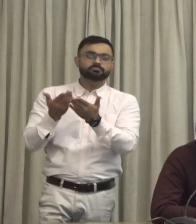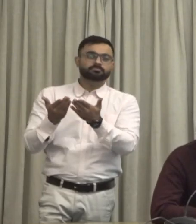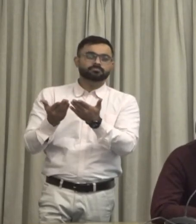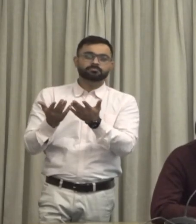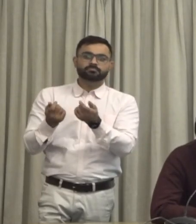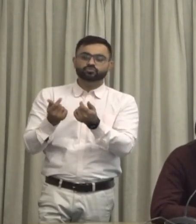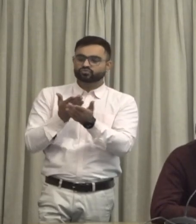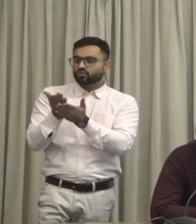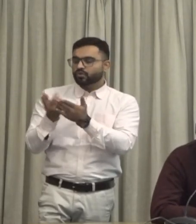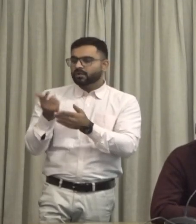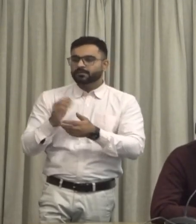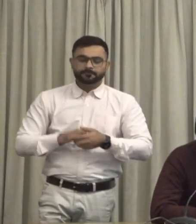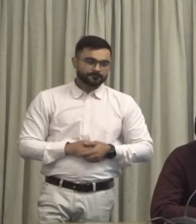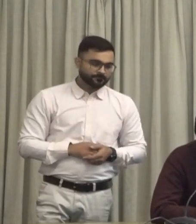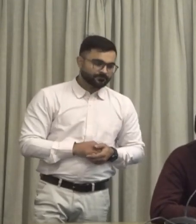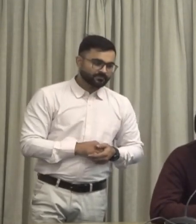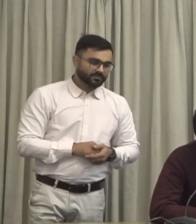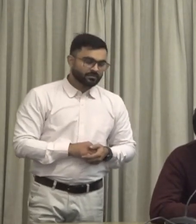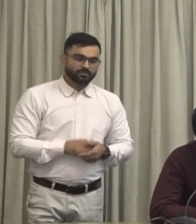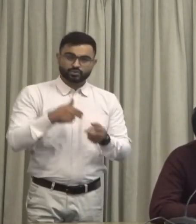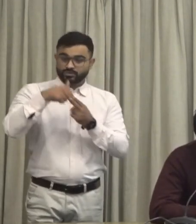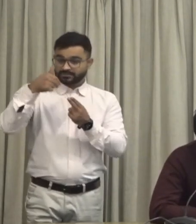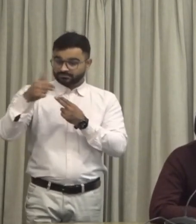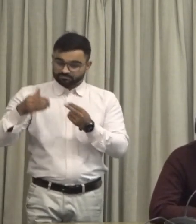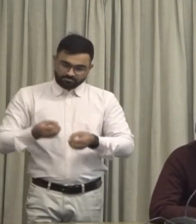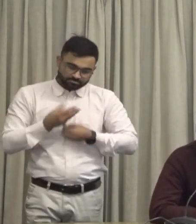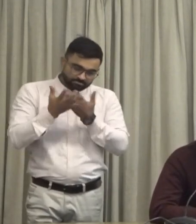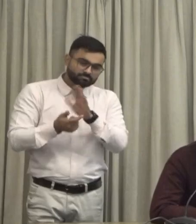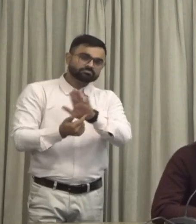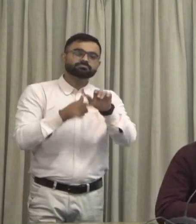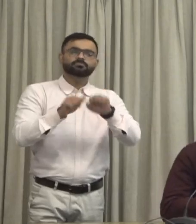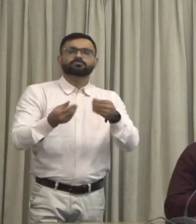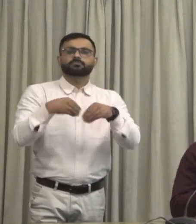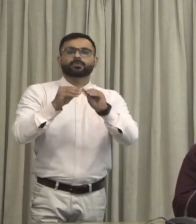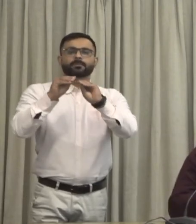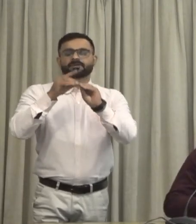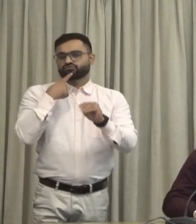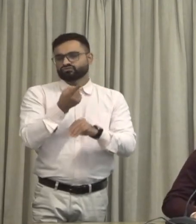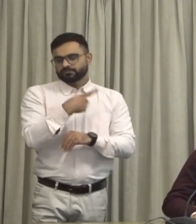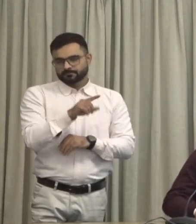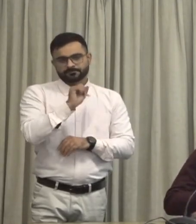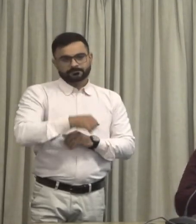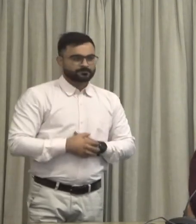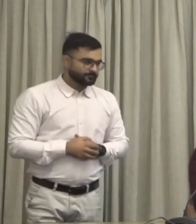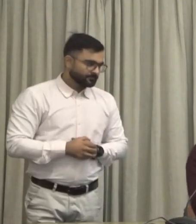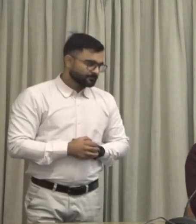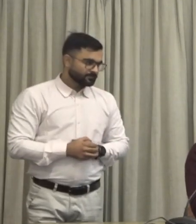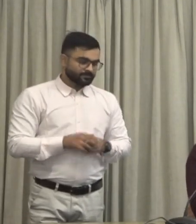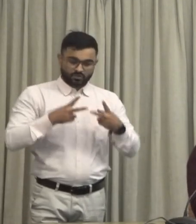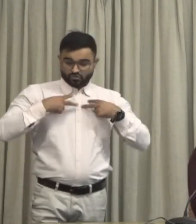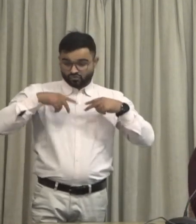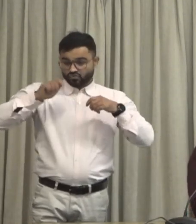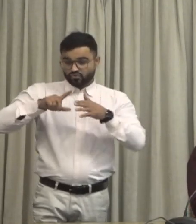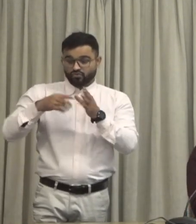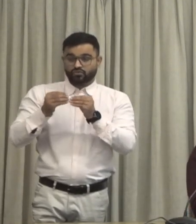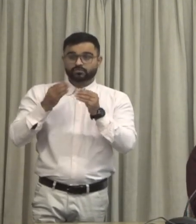news, right? What happens to them? So these stories need to come out more and more often. Absolutely. And I think, the court's